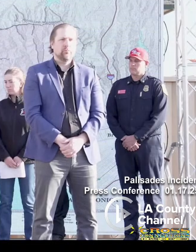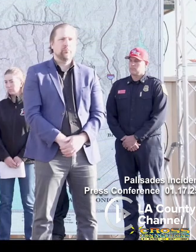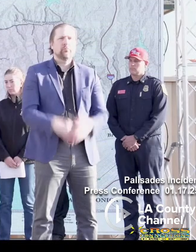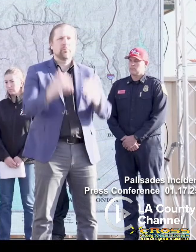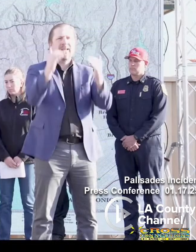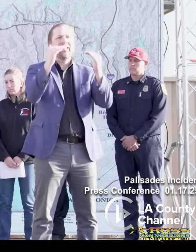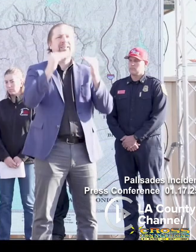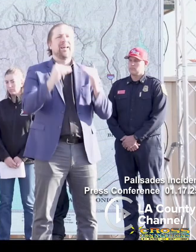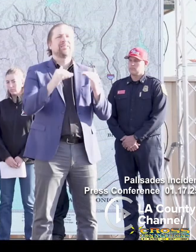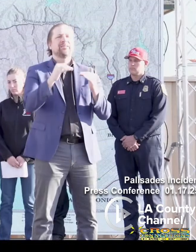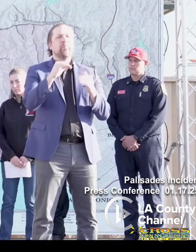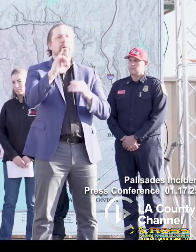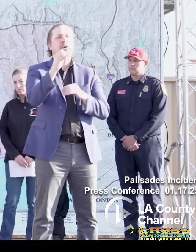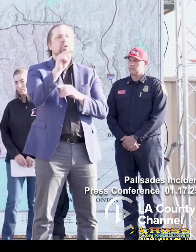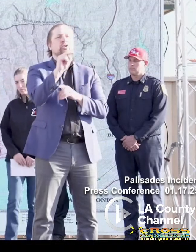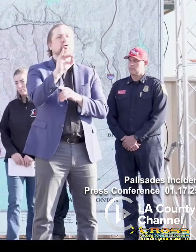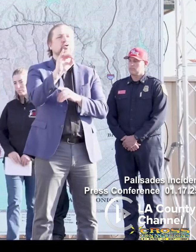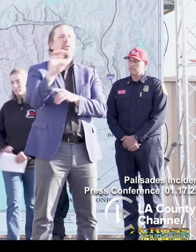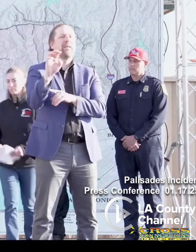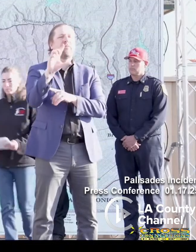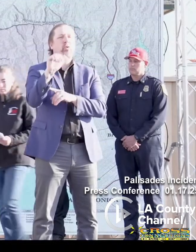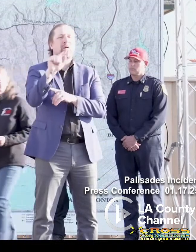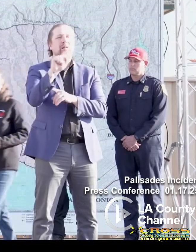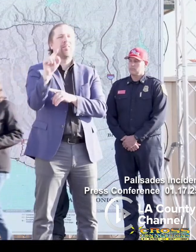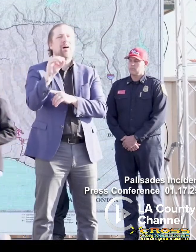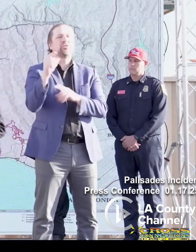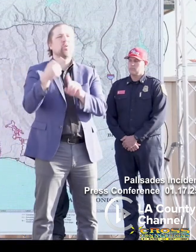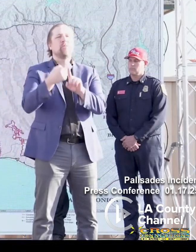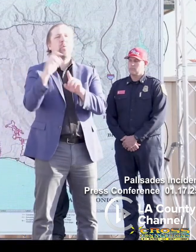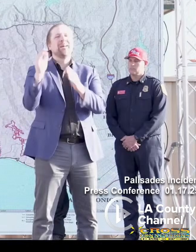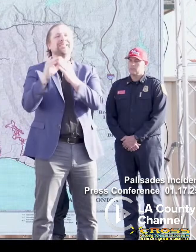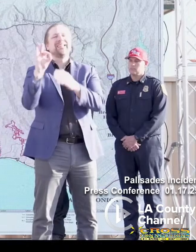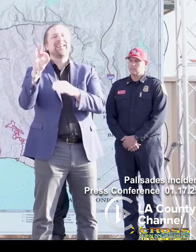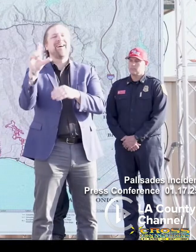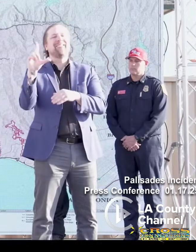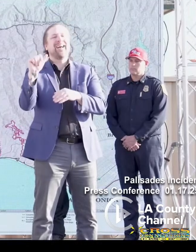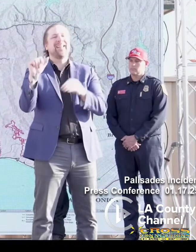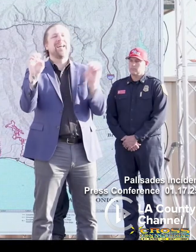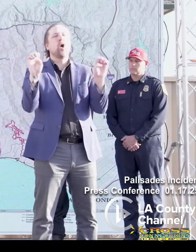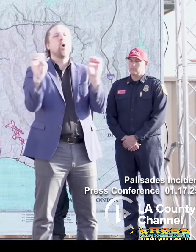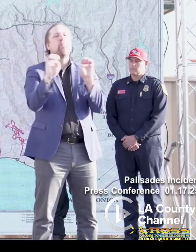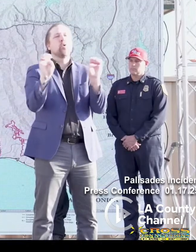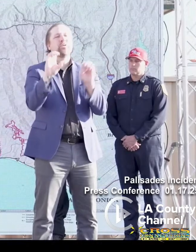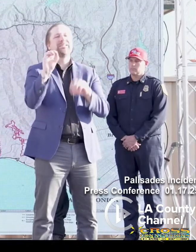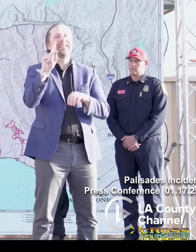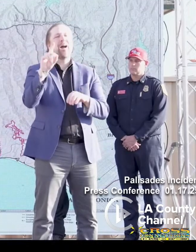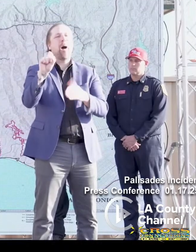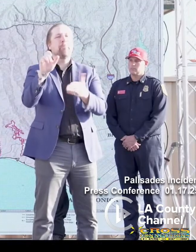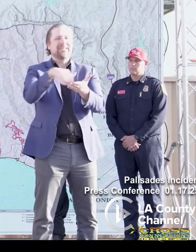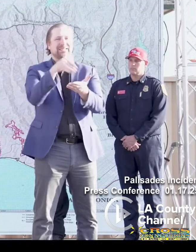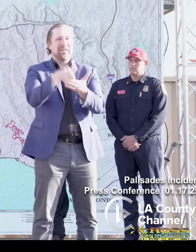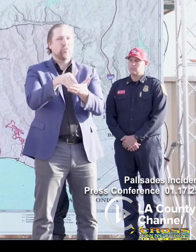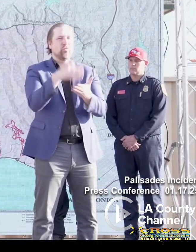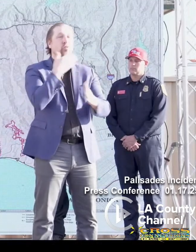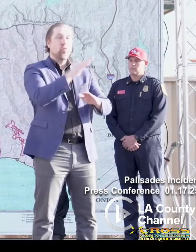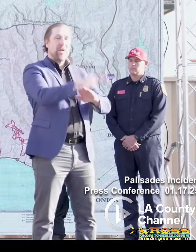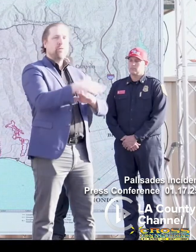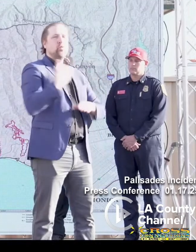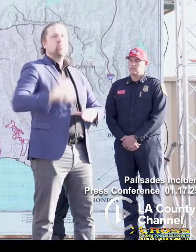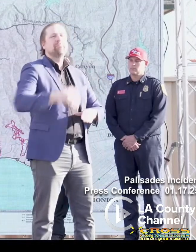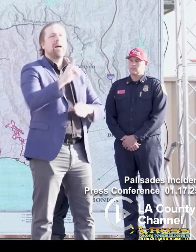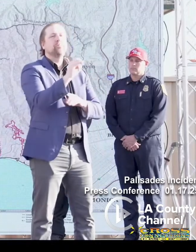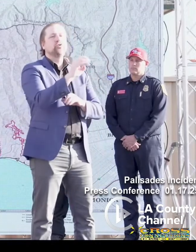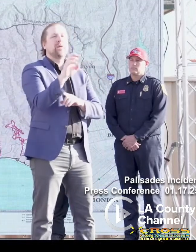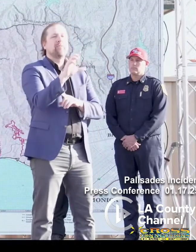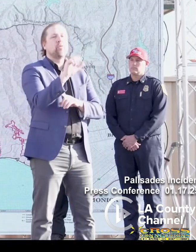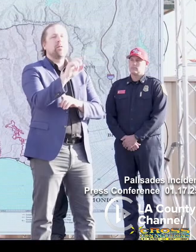Next up, Jennifer Lazo with the City of Los Angeles Emergency Operations Center. Good afternoon. My name is Jennifer Lazo with